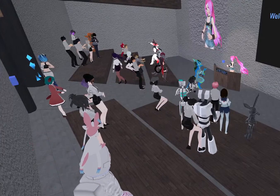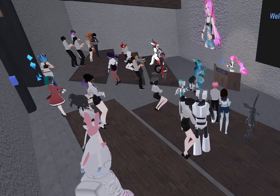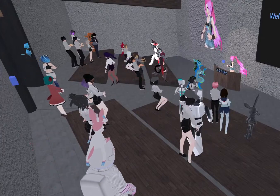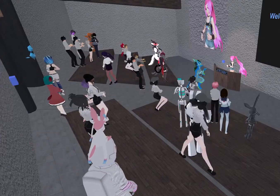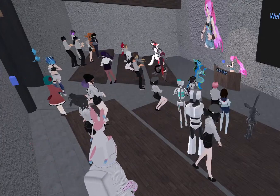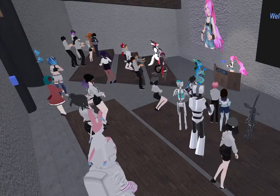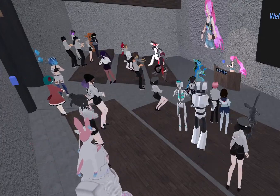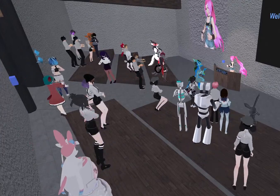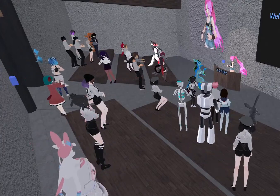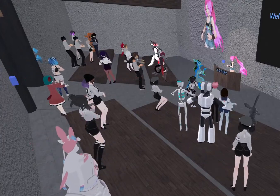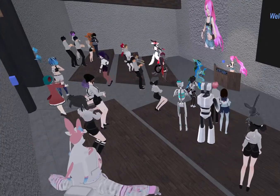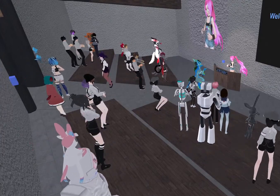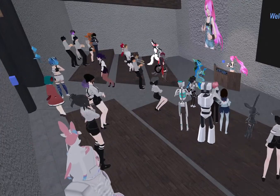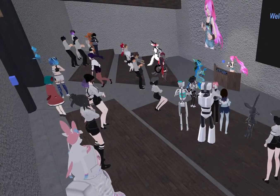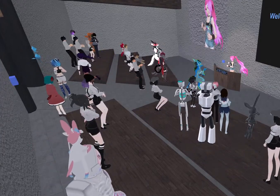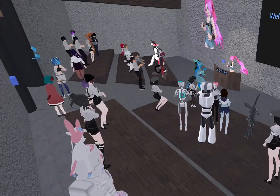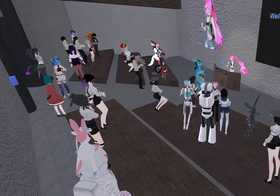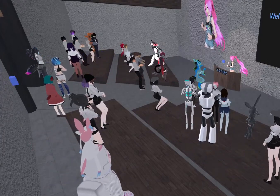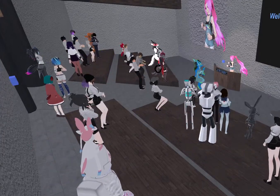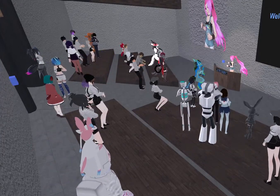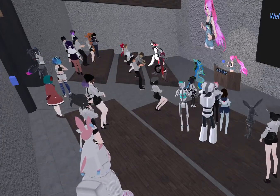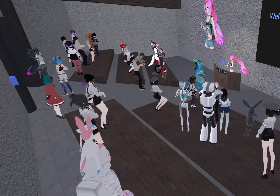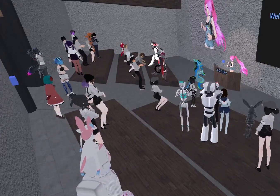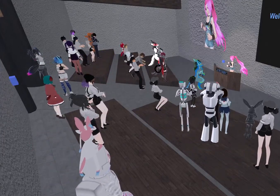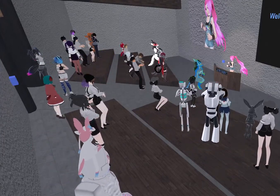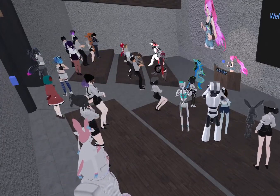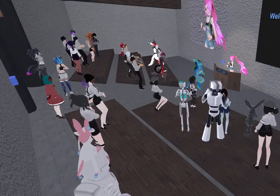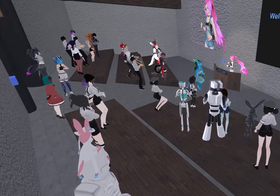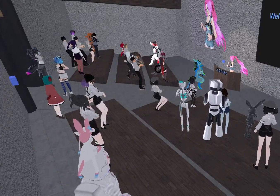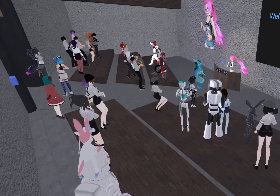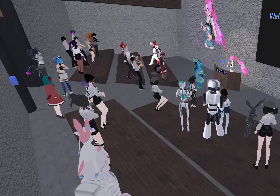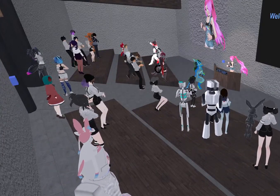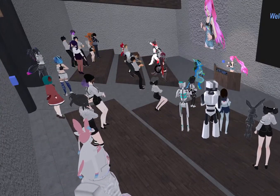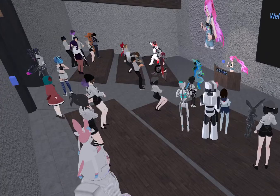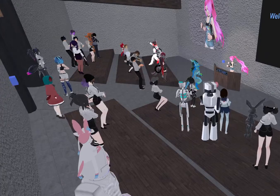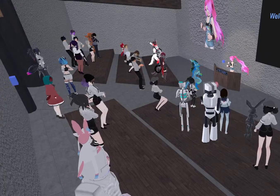like 5 friend Peaches and requests. cream. What's their name? Peaches and cream.